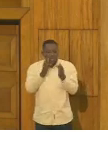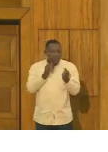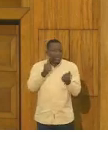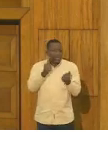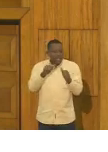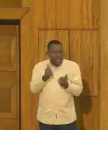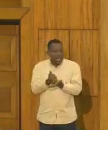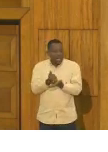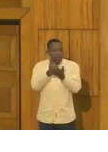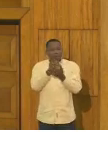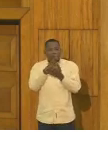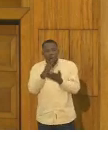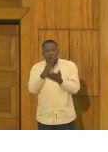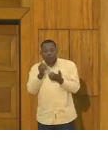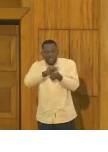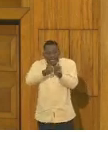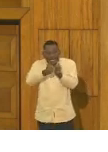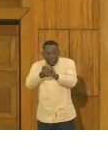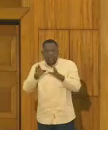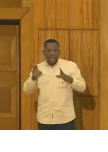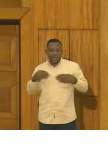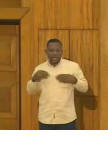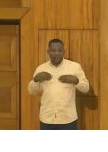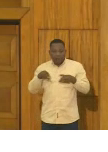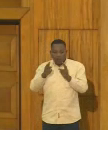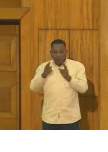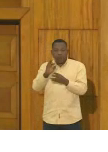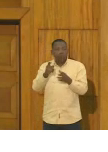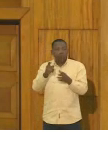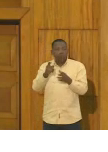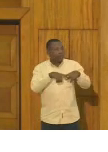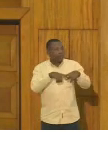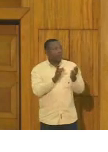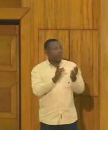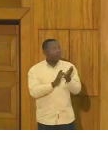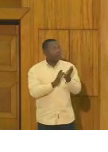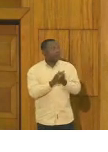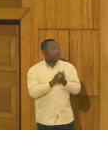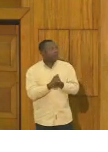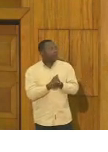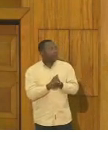or it can distort their acceptability of these HIV vaccines.